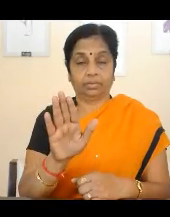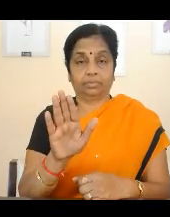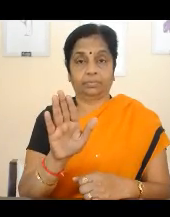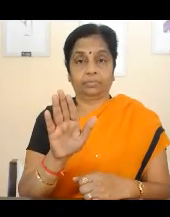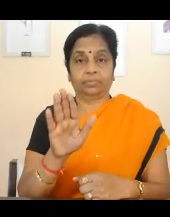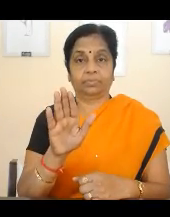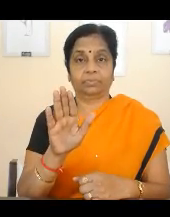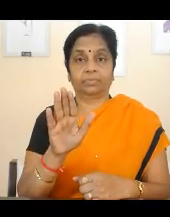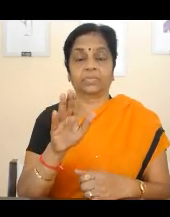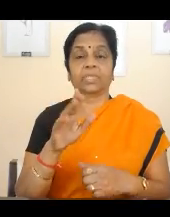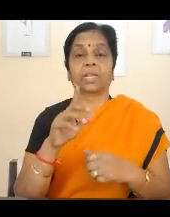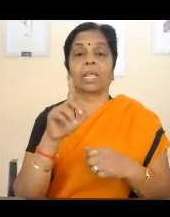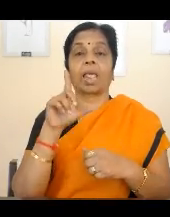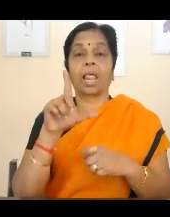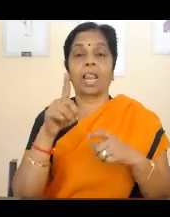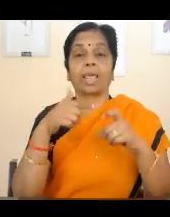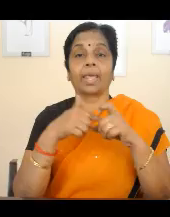enjoy legal capacity